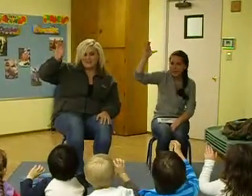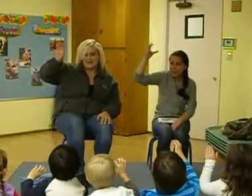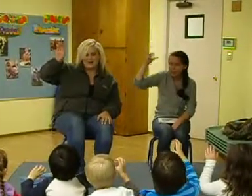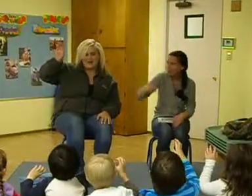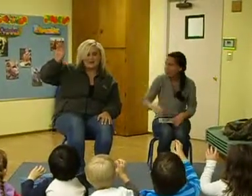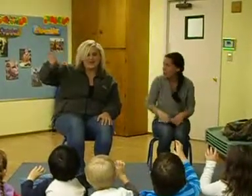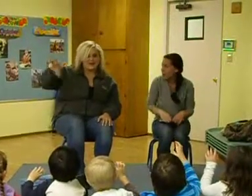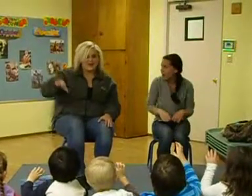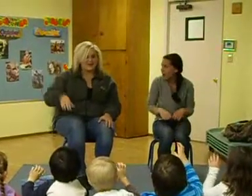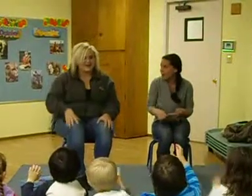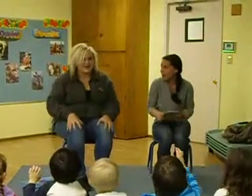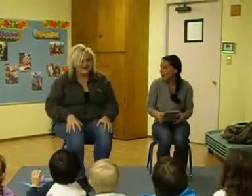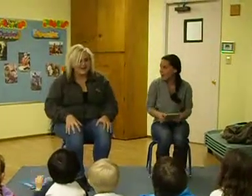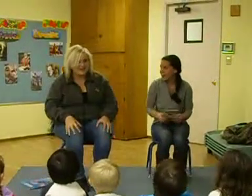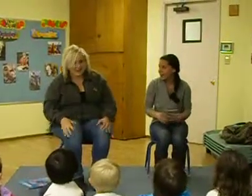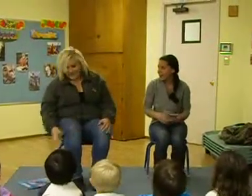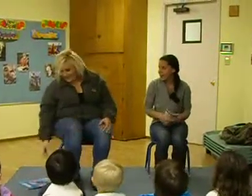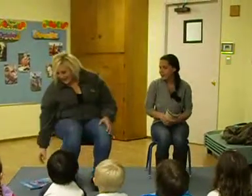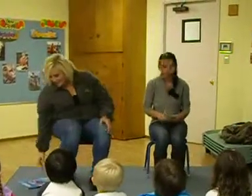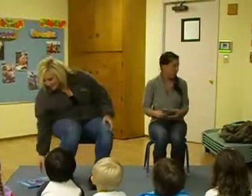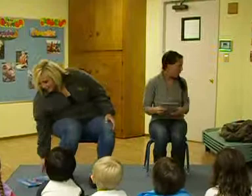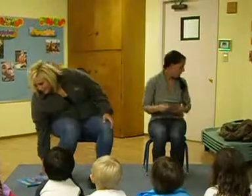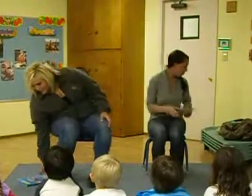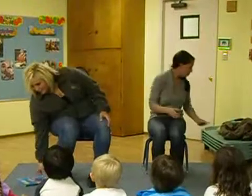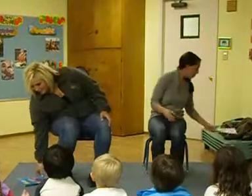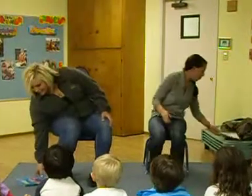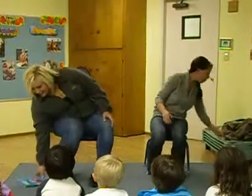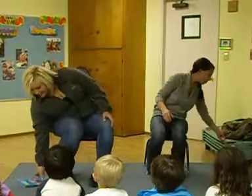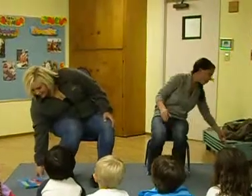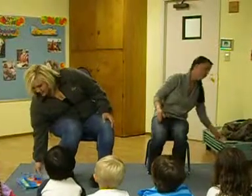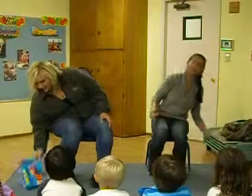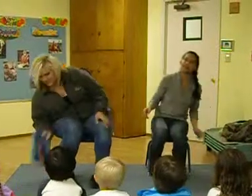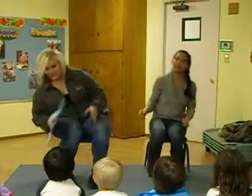Good Oh, job. they got it. Okay, now it's time for my book.